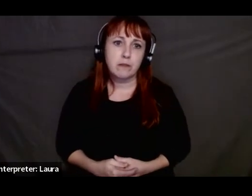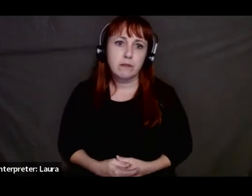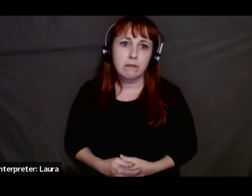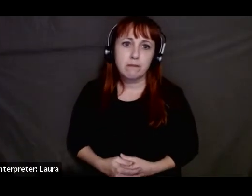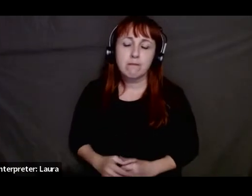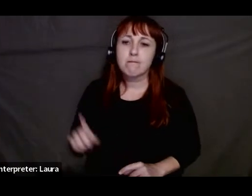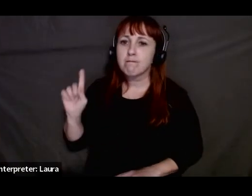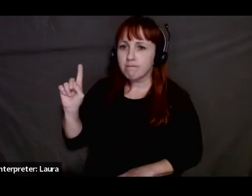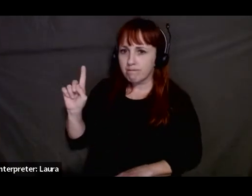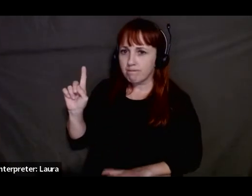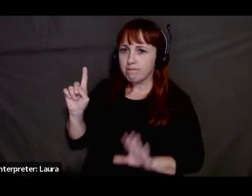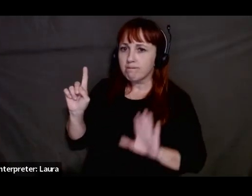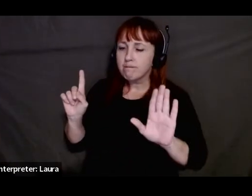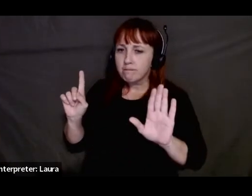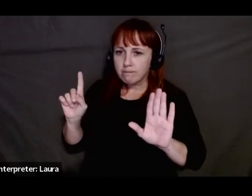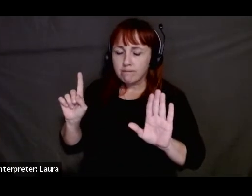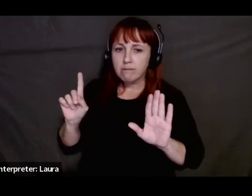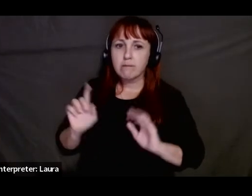And